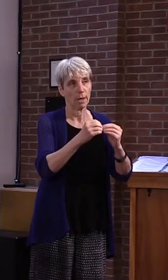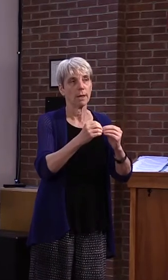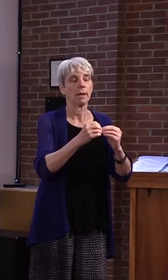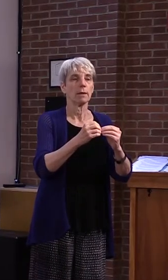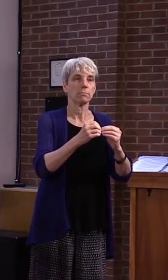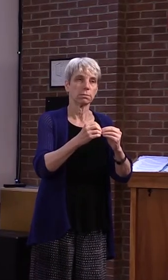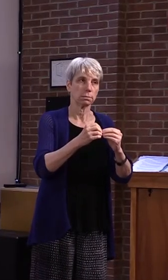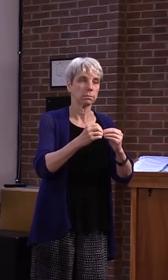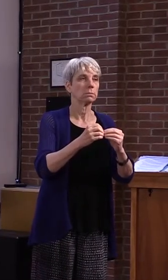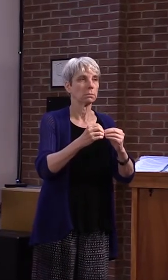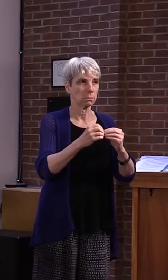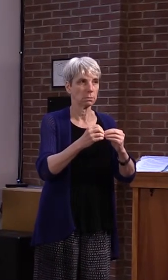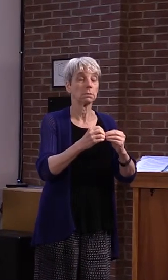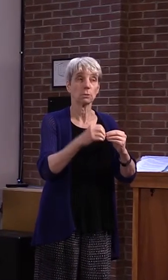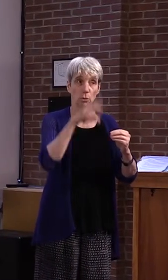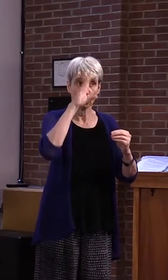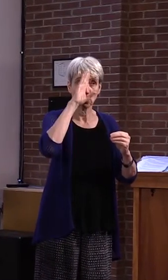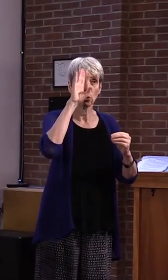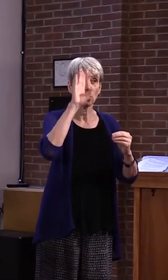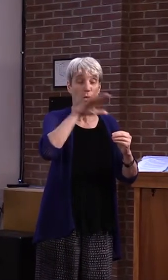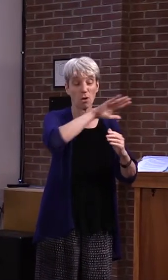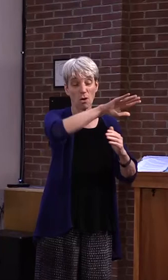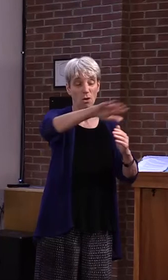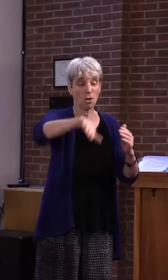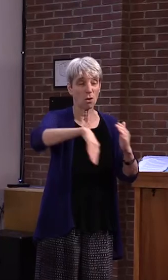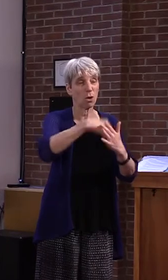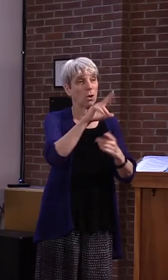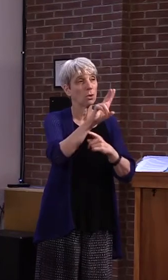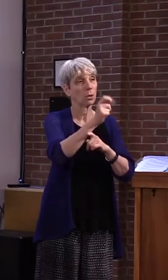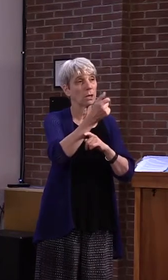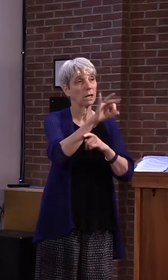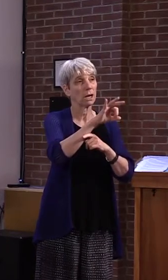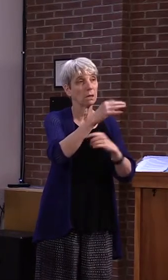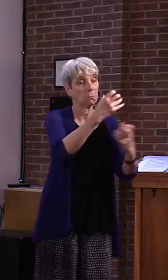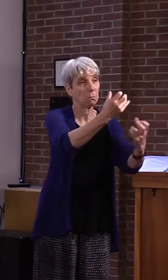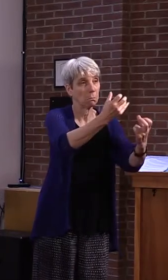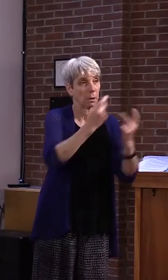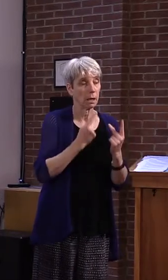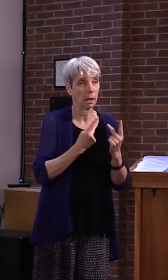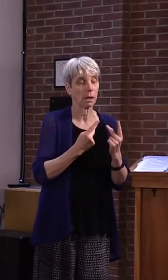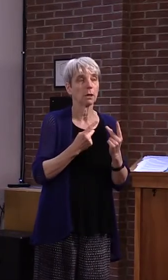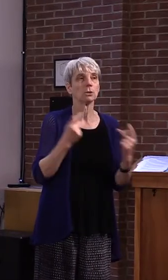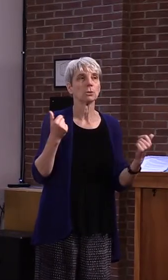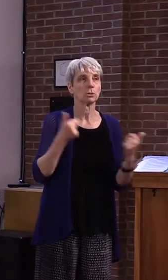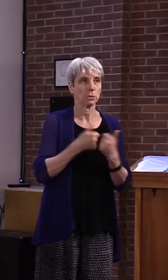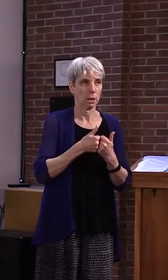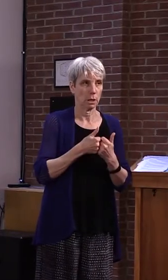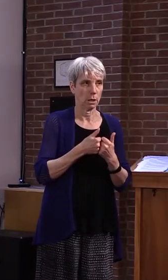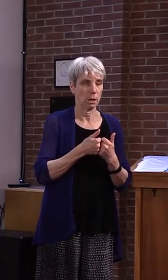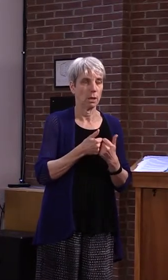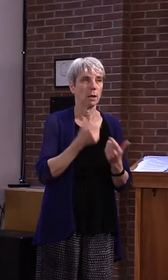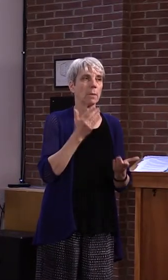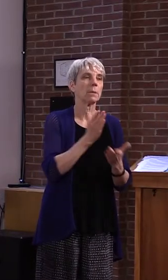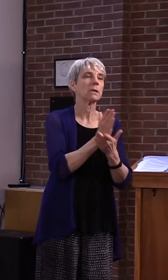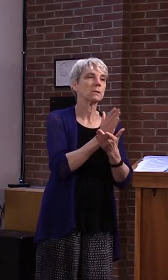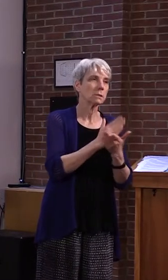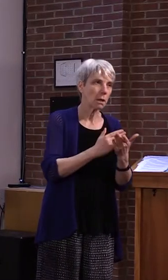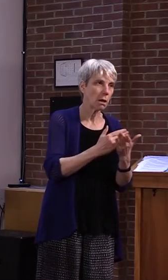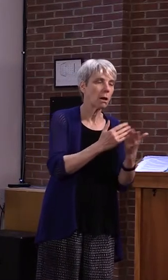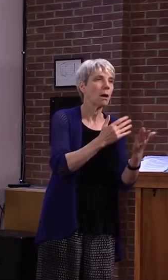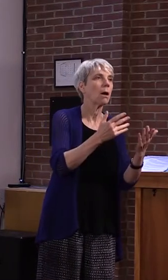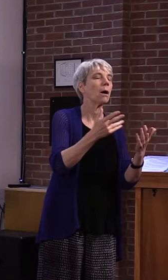challenging to bring all 219 back. We may be able to bring partial amounts of